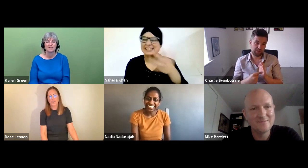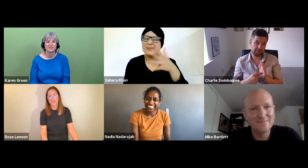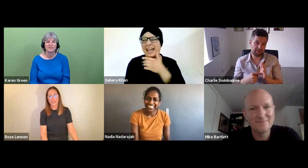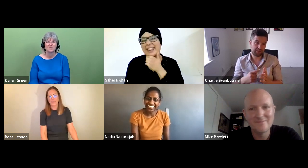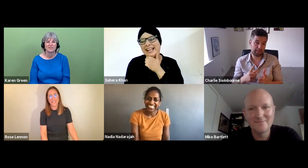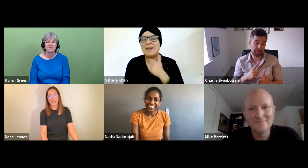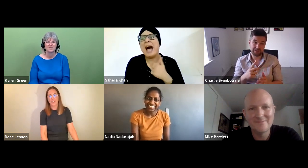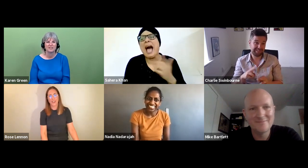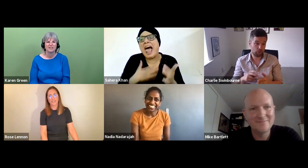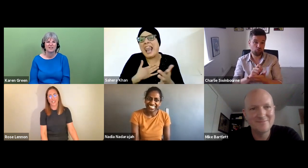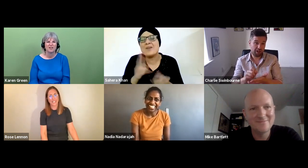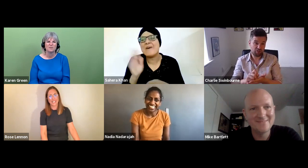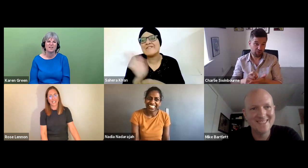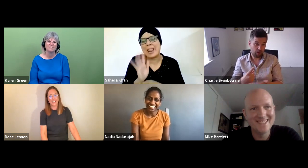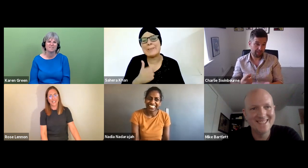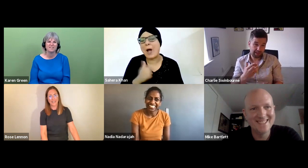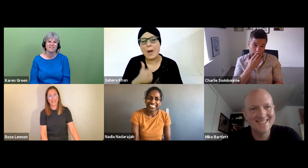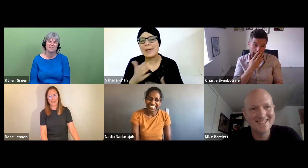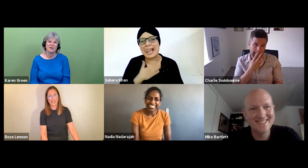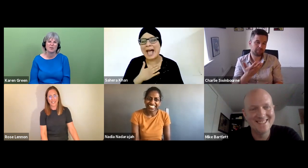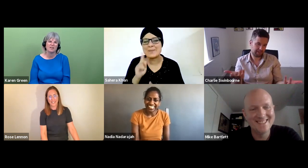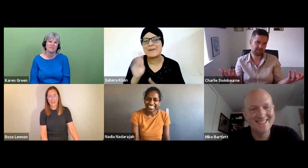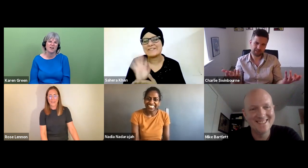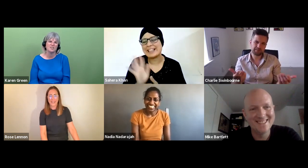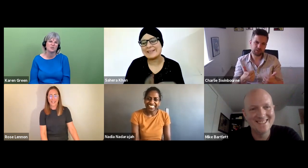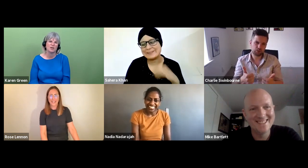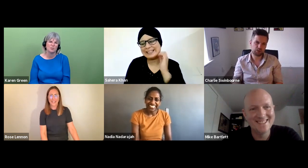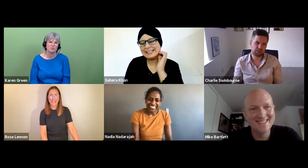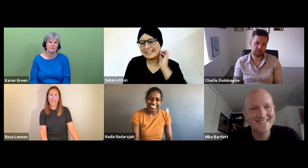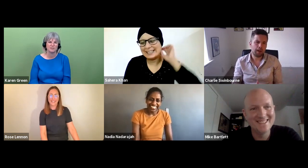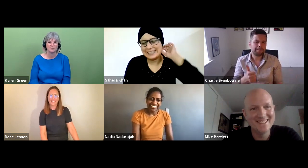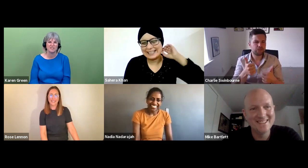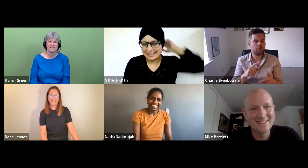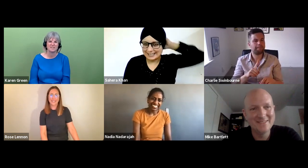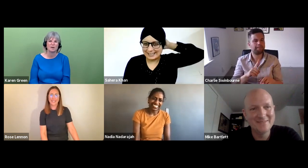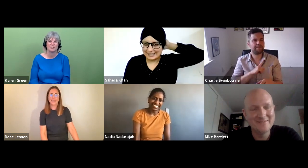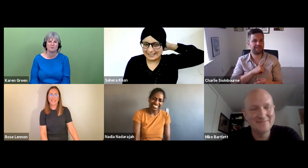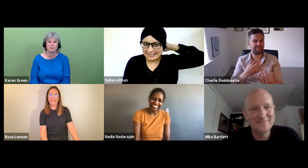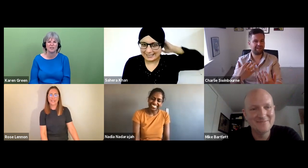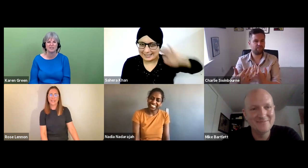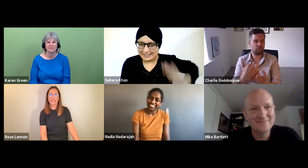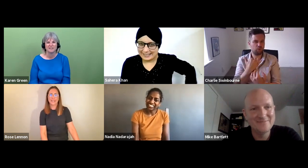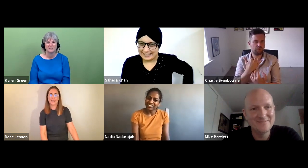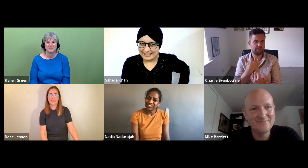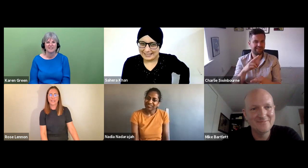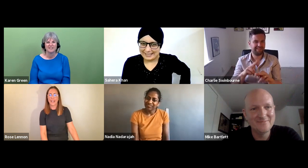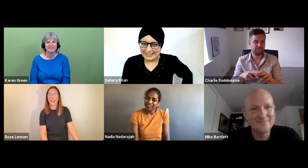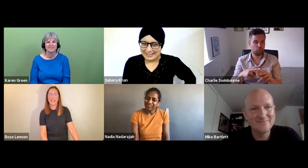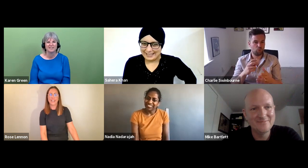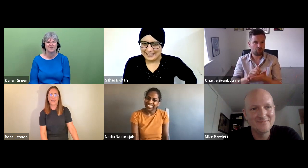watching films. That's still work, really, Well, isn't it? I mean, yeah, but I do like watching films. It's a pleasure for me. Yeah, I think it's